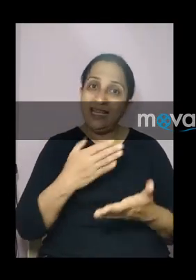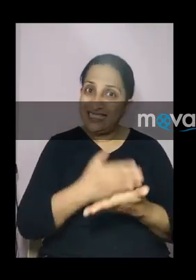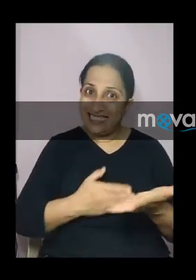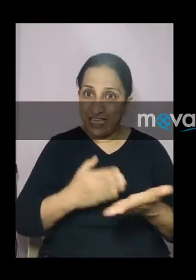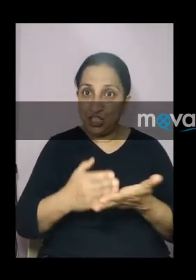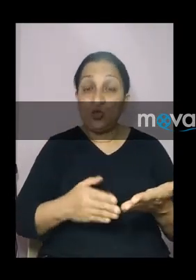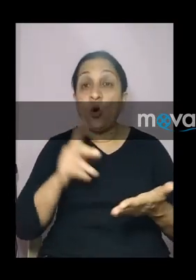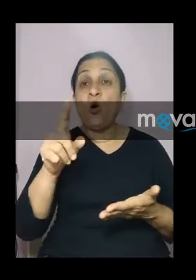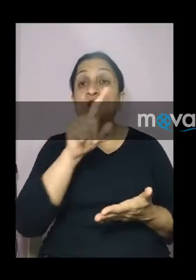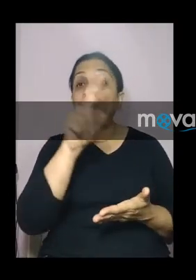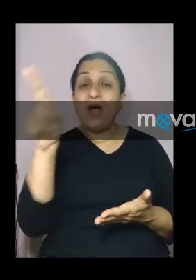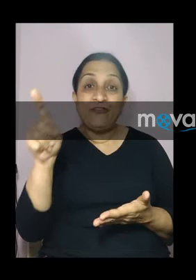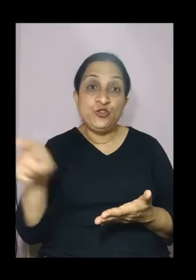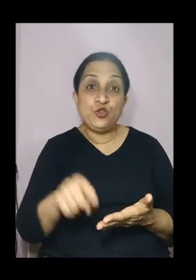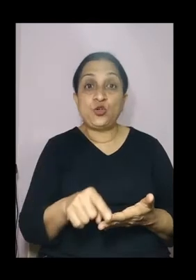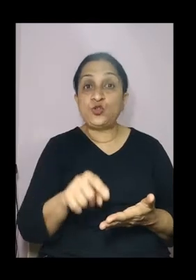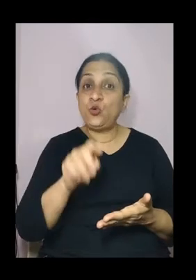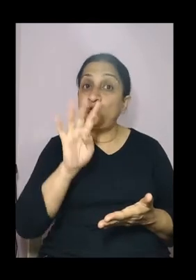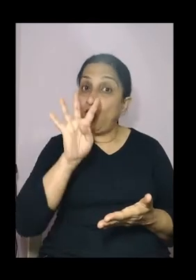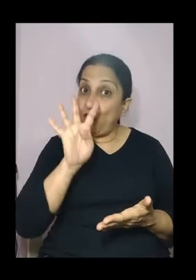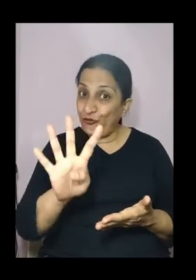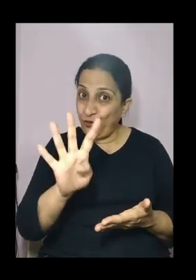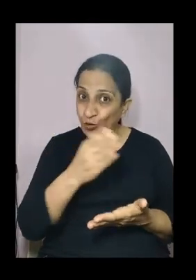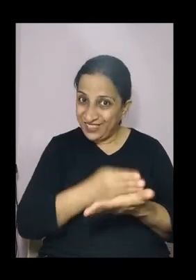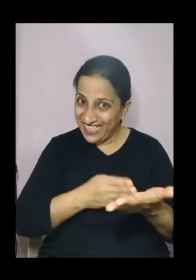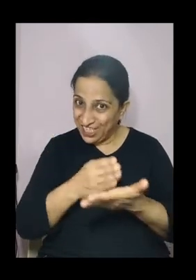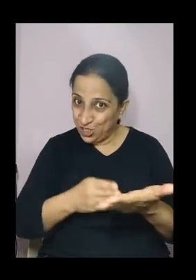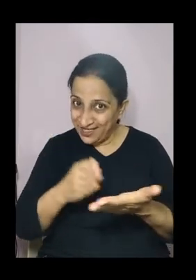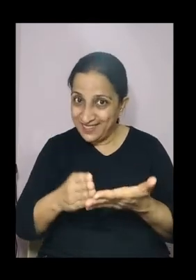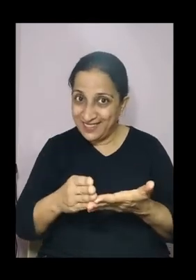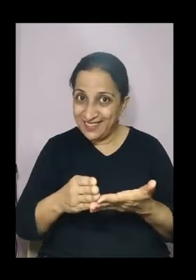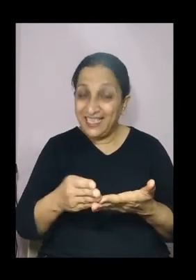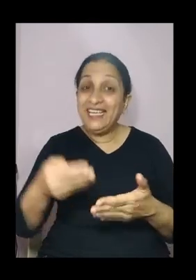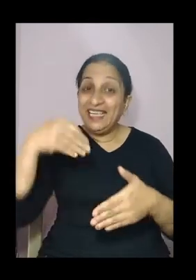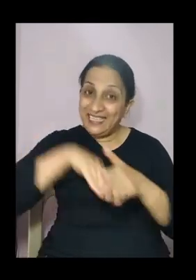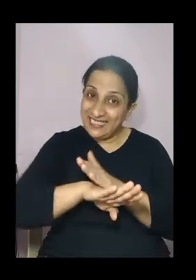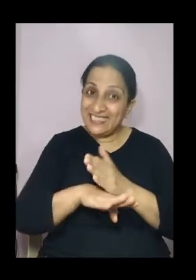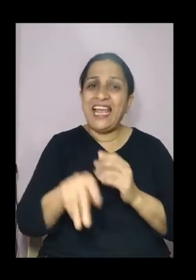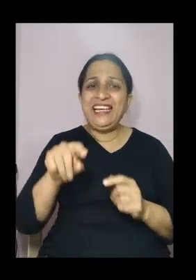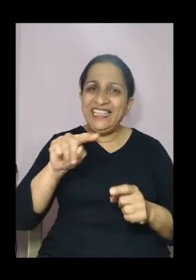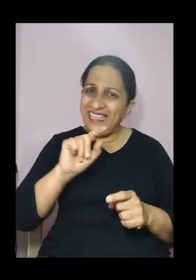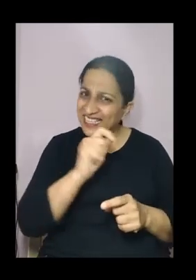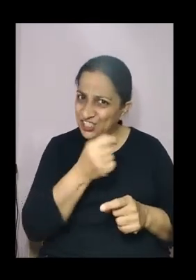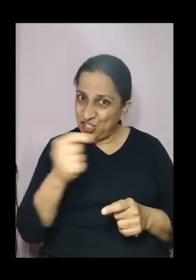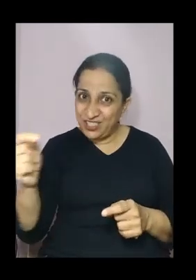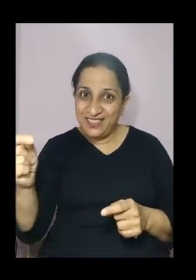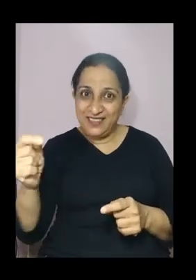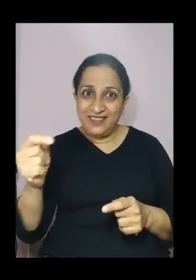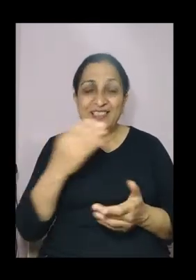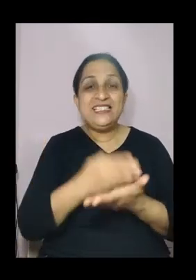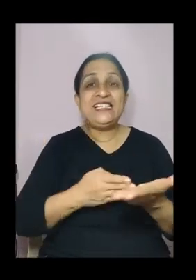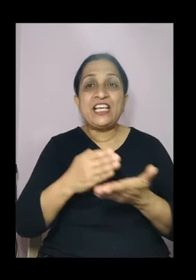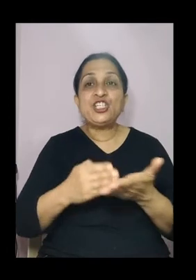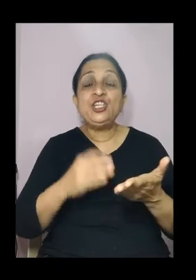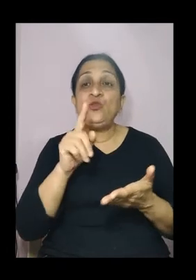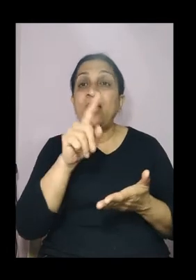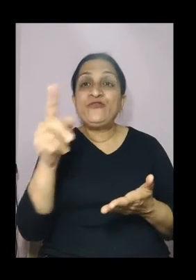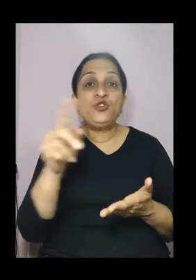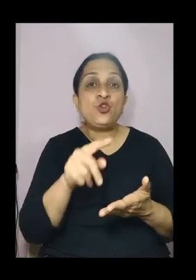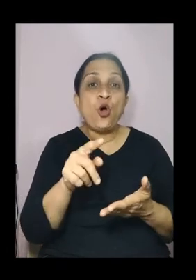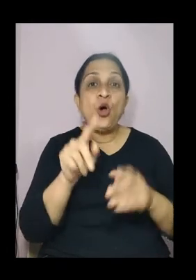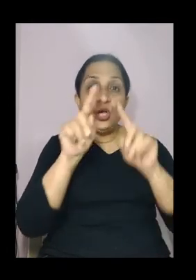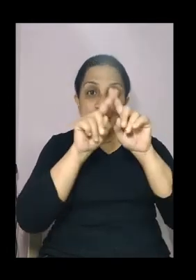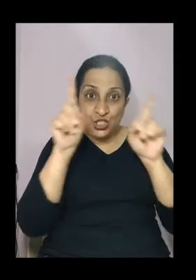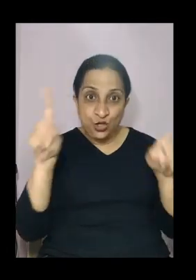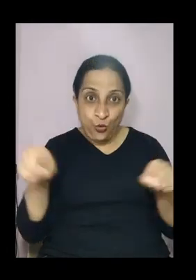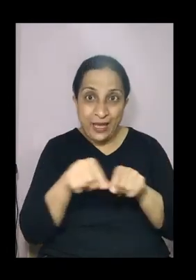control section. All you have to draw. So 4 sections. Inside each section you have